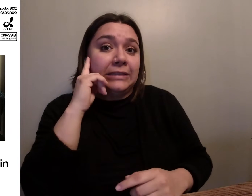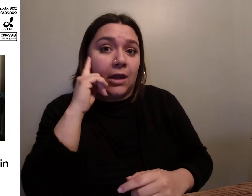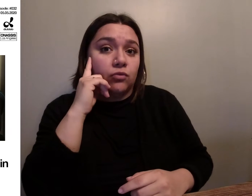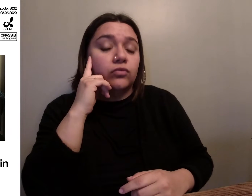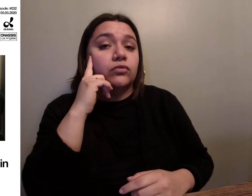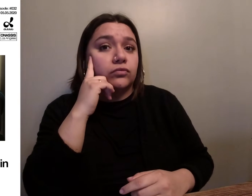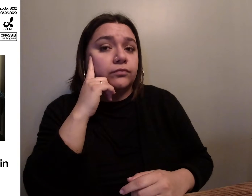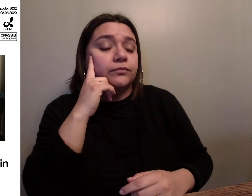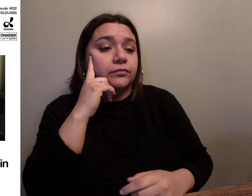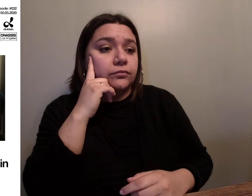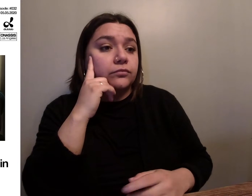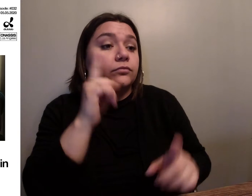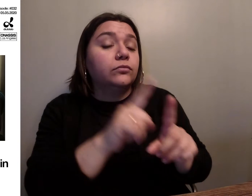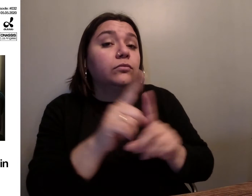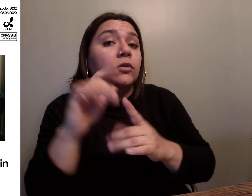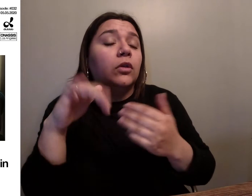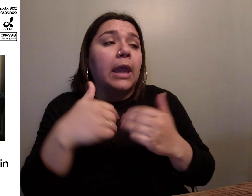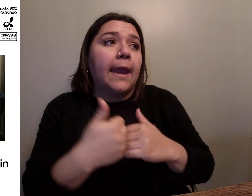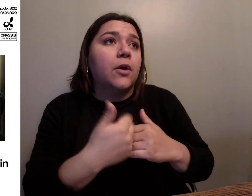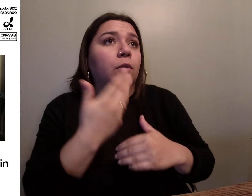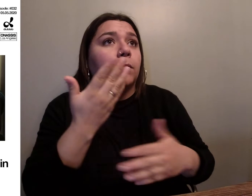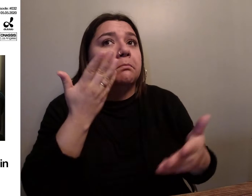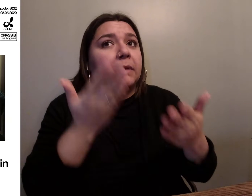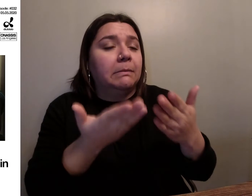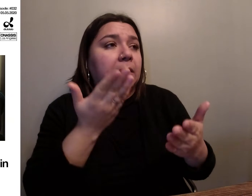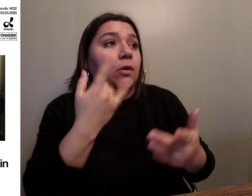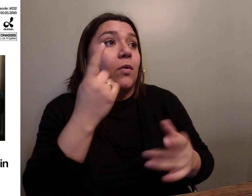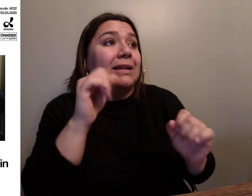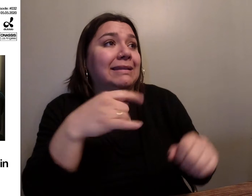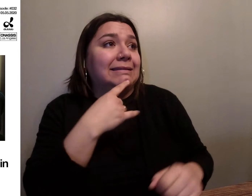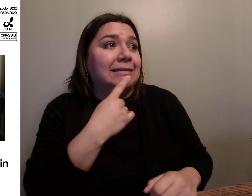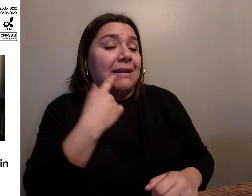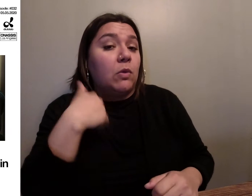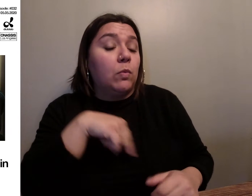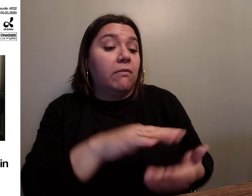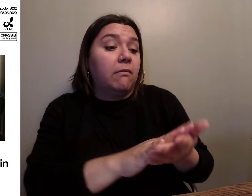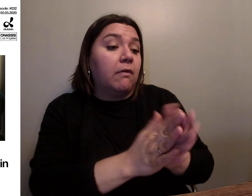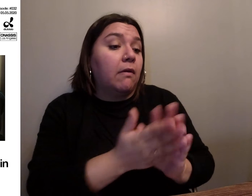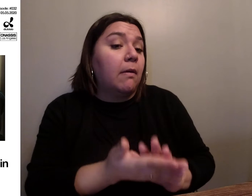that we've become illiterate to sound.